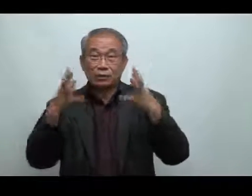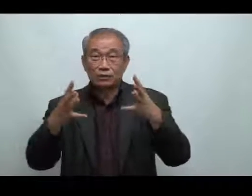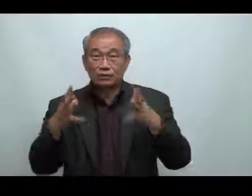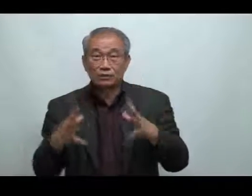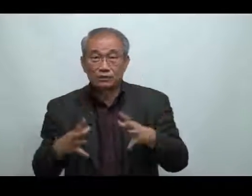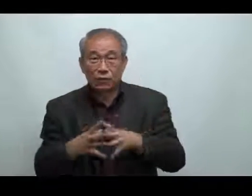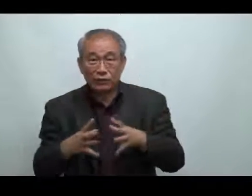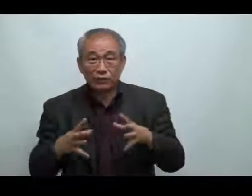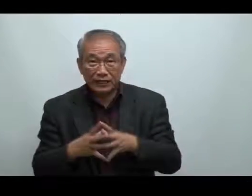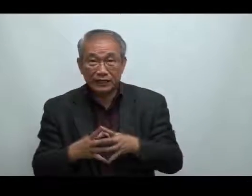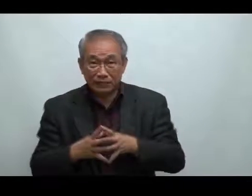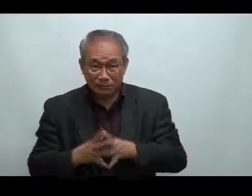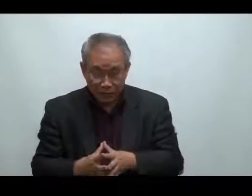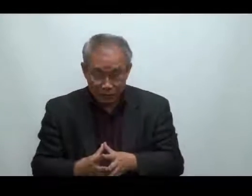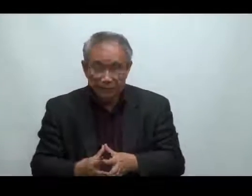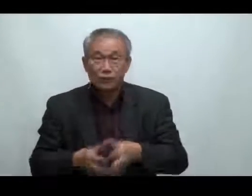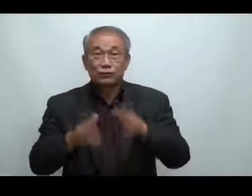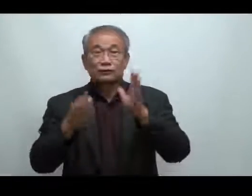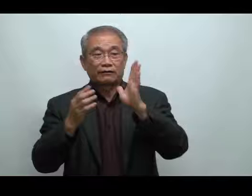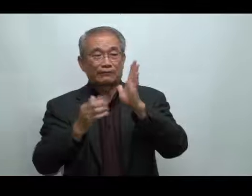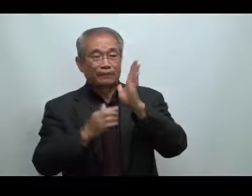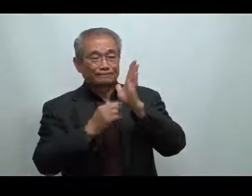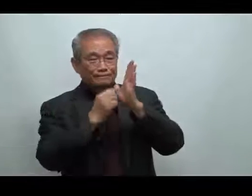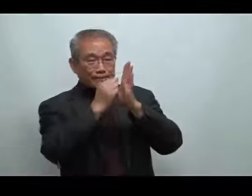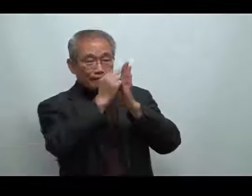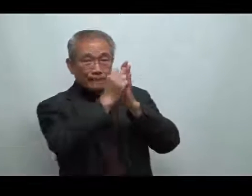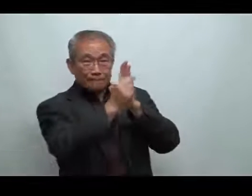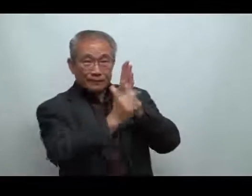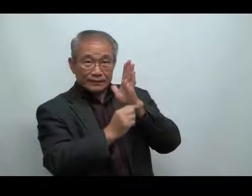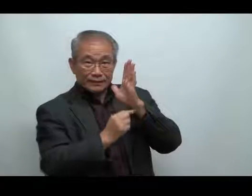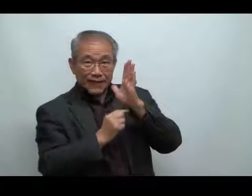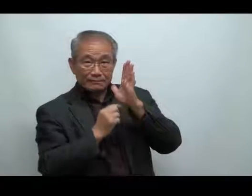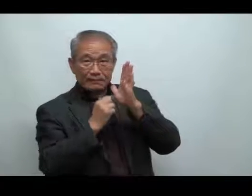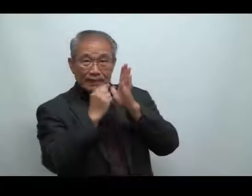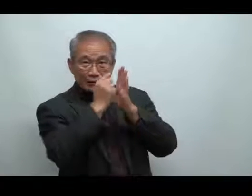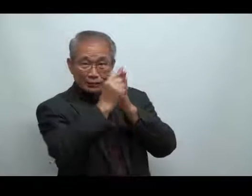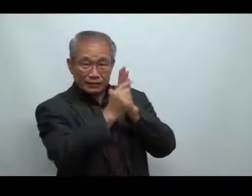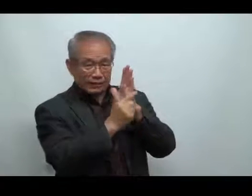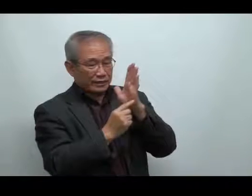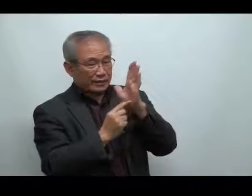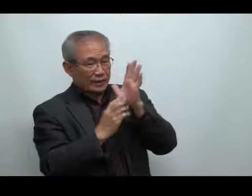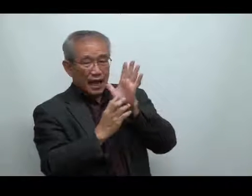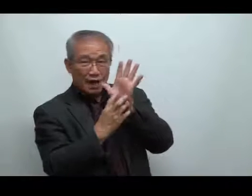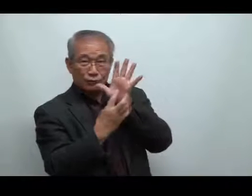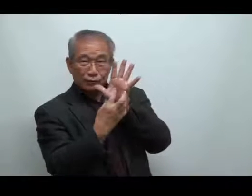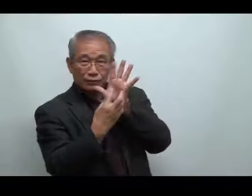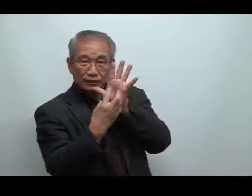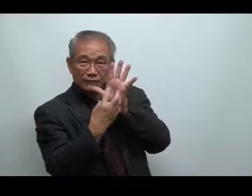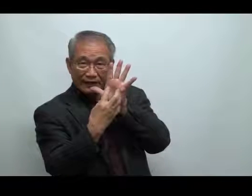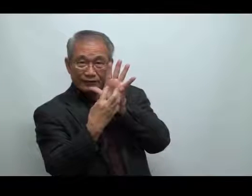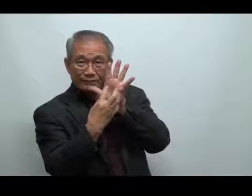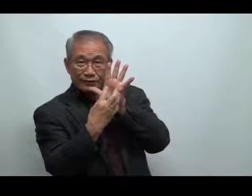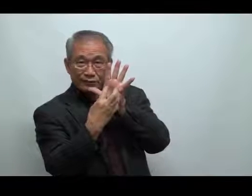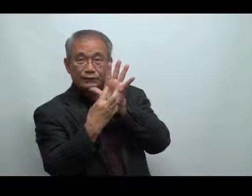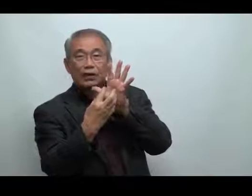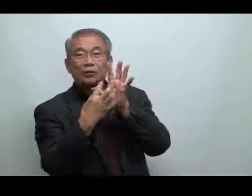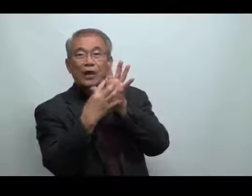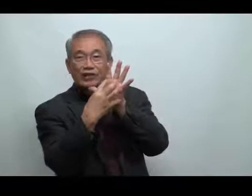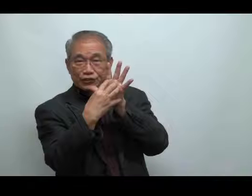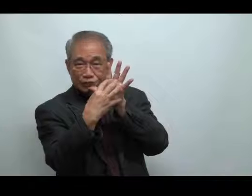what learning to sing is about. So therefore, this tape lets you see how to effectively use